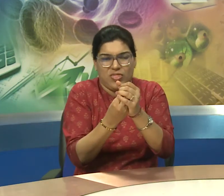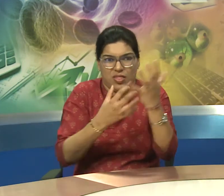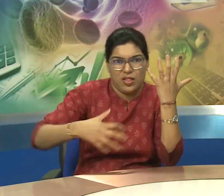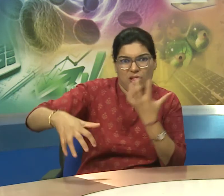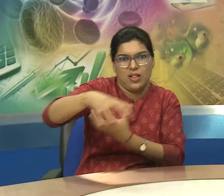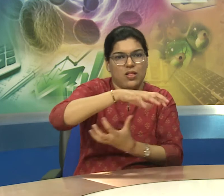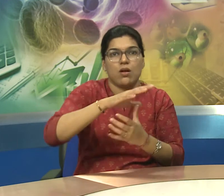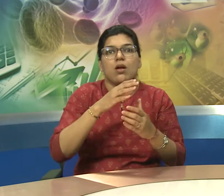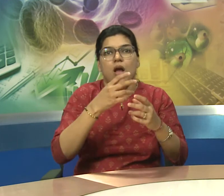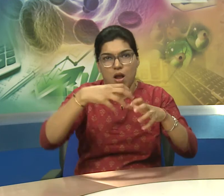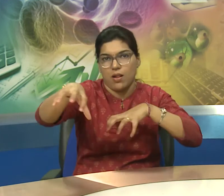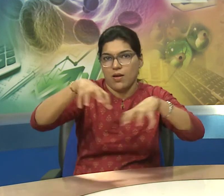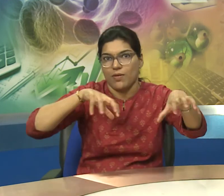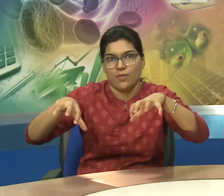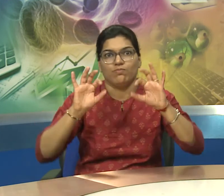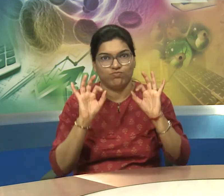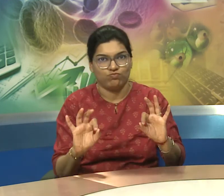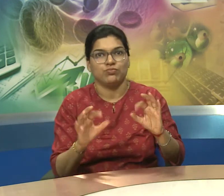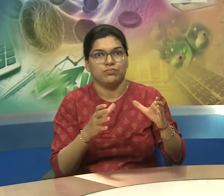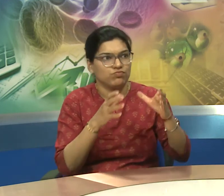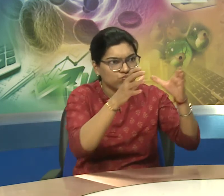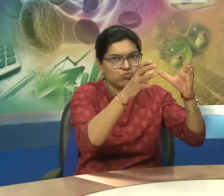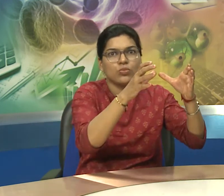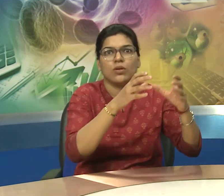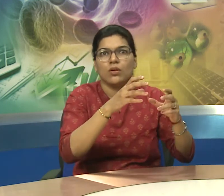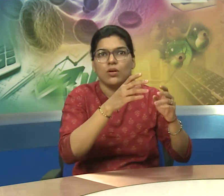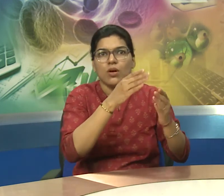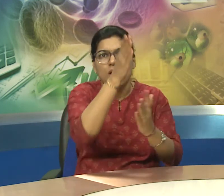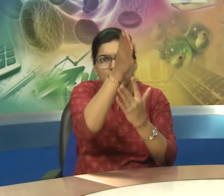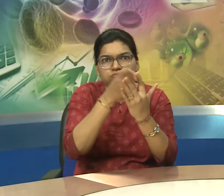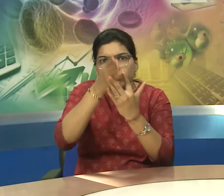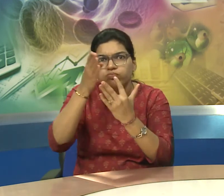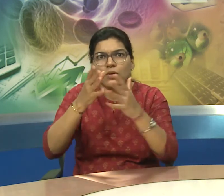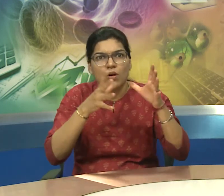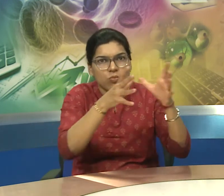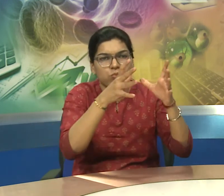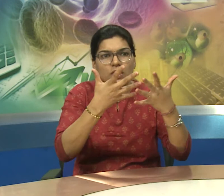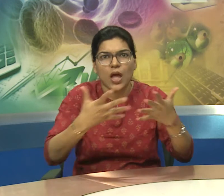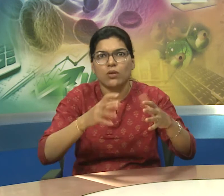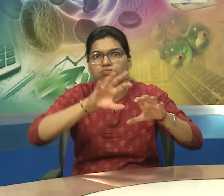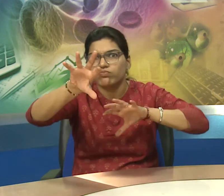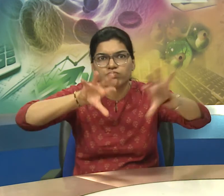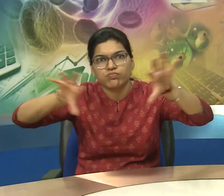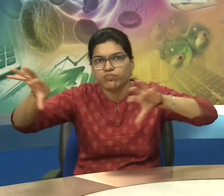A wholesaler collects the good and store them in